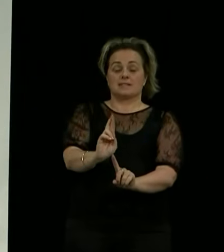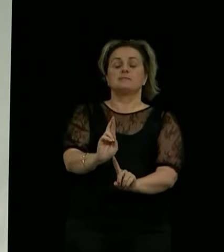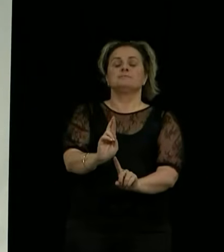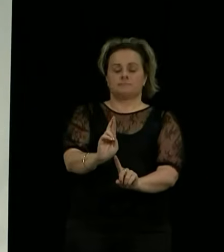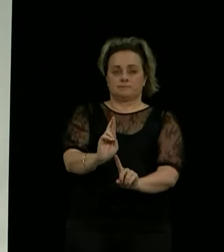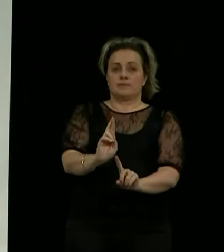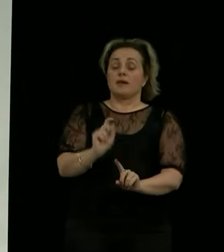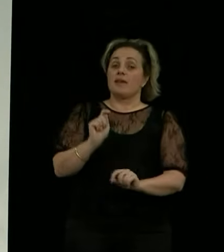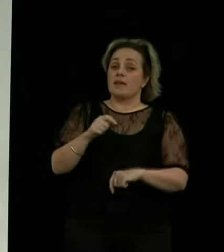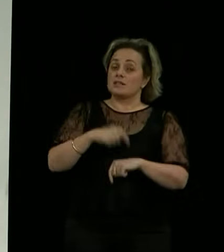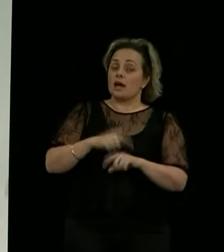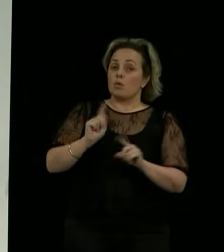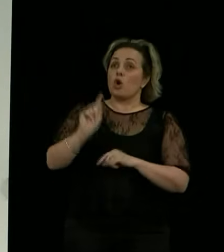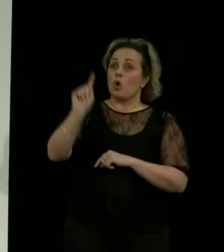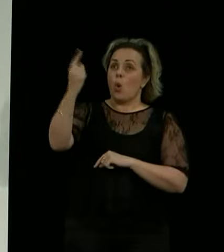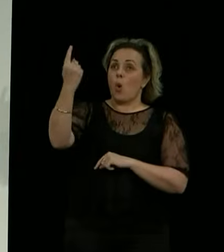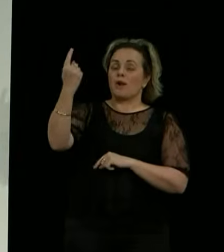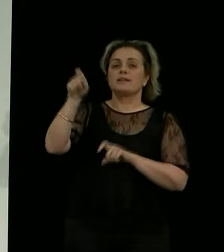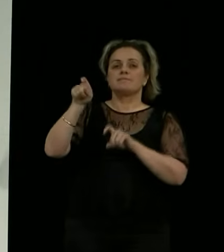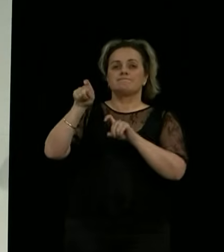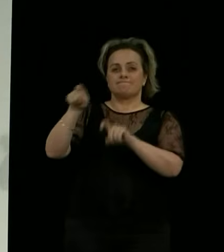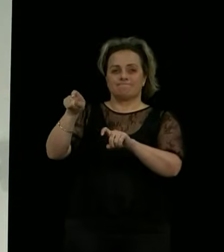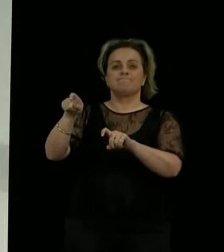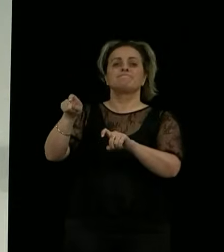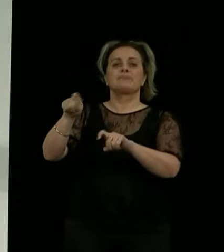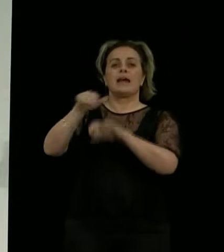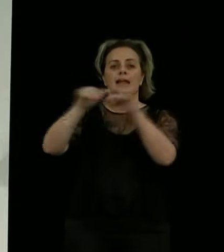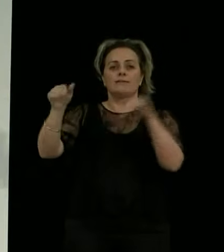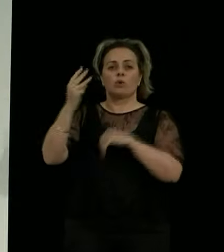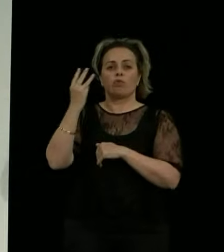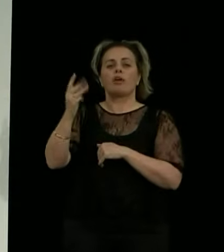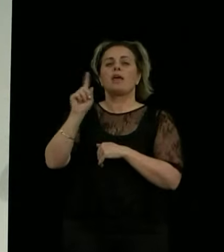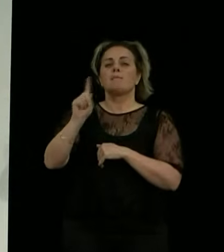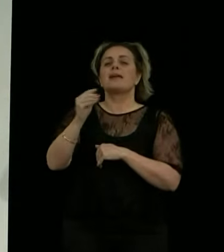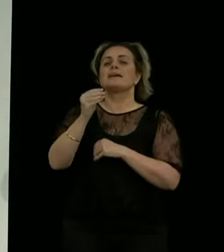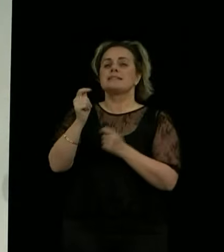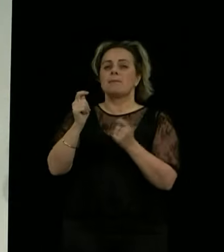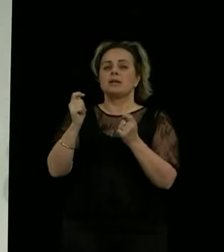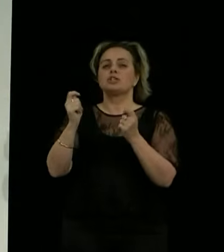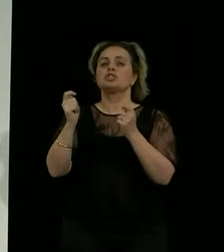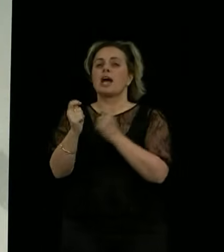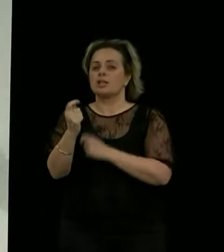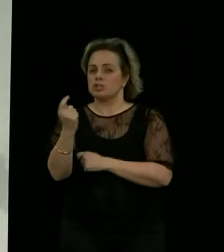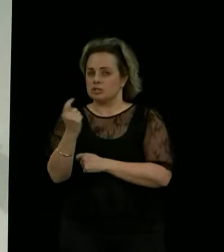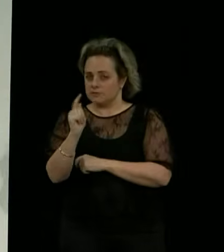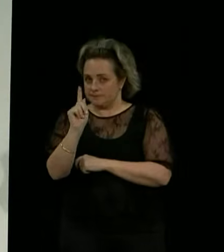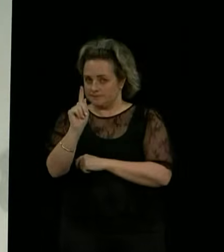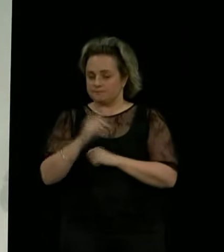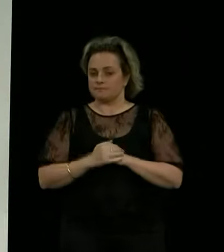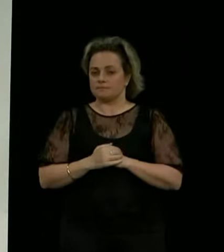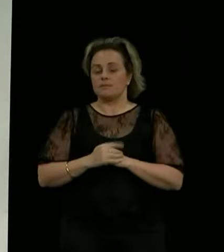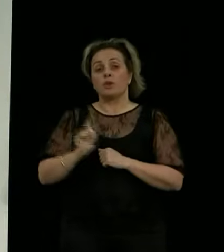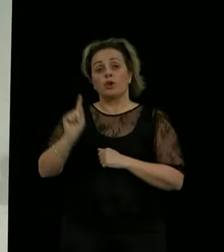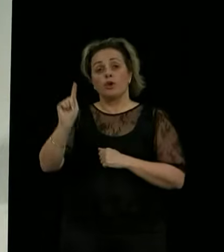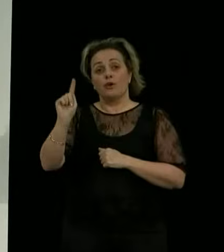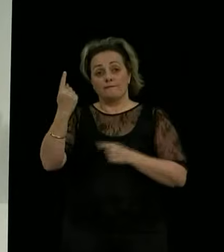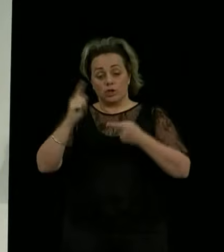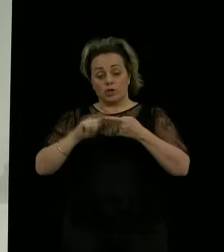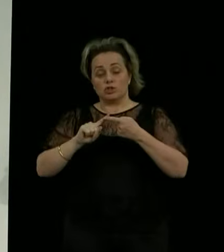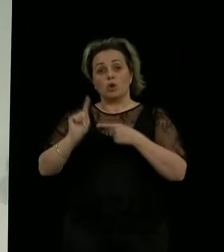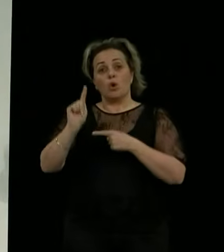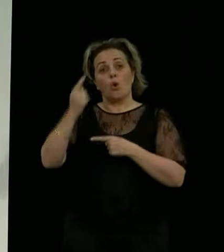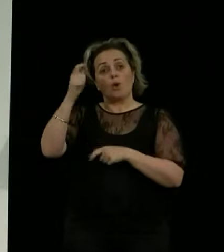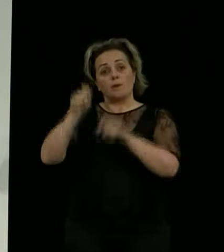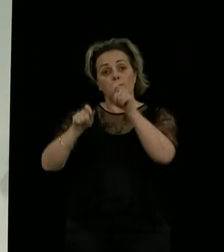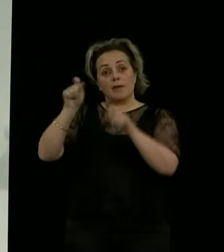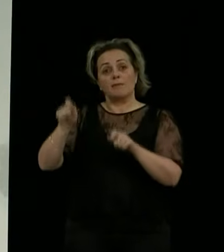Here, Auckland remains at level 3, but with several key changes. The first, Aucklanders will be